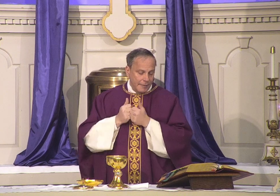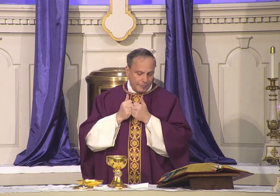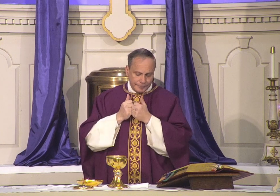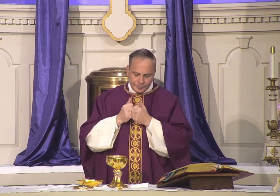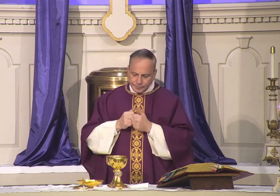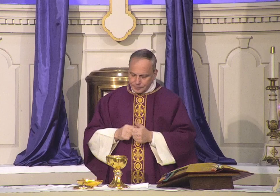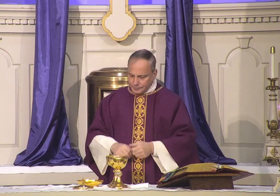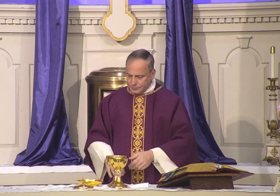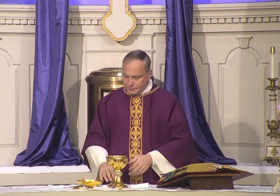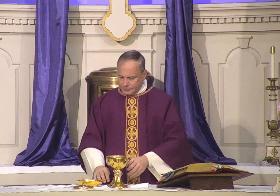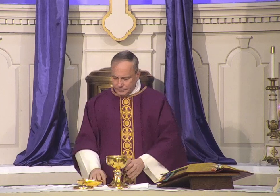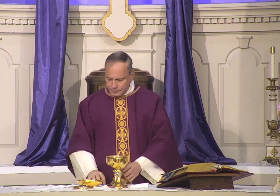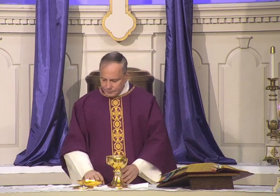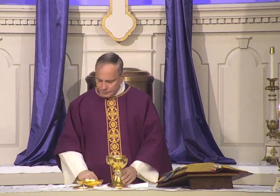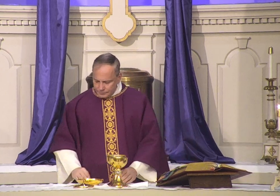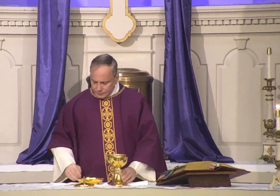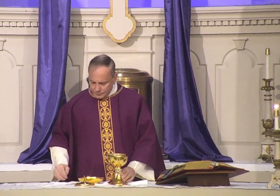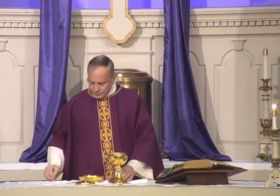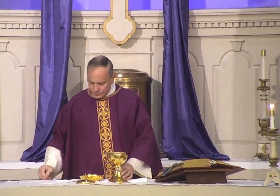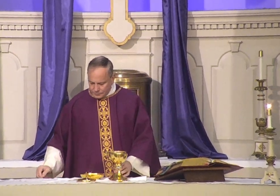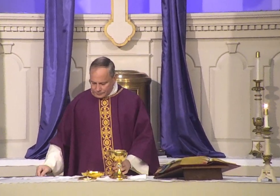he turn back and live.